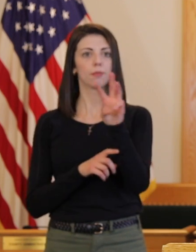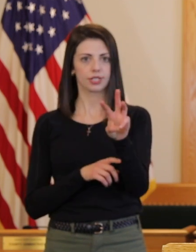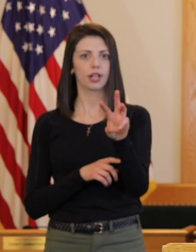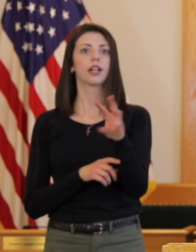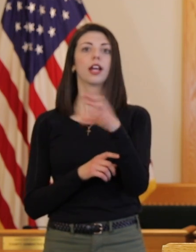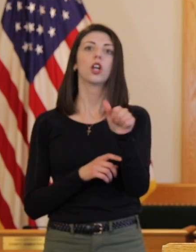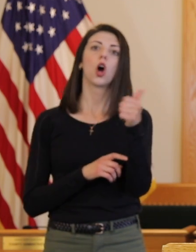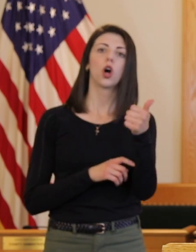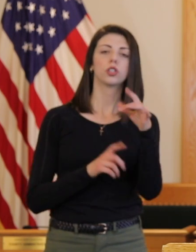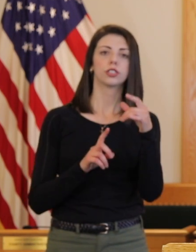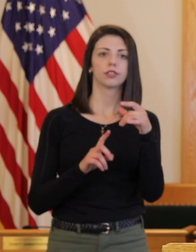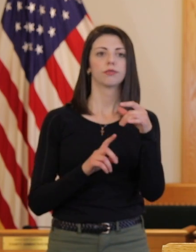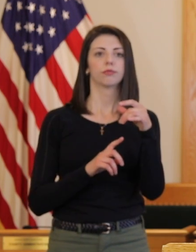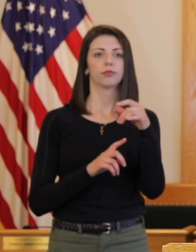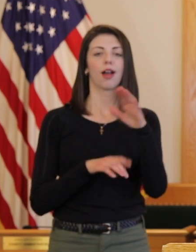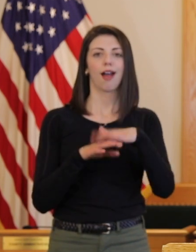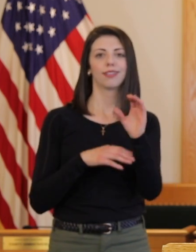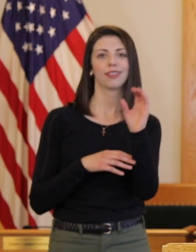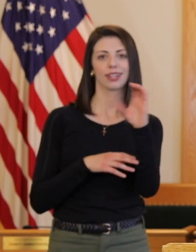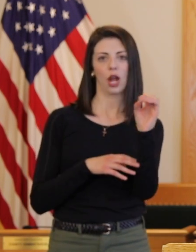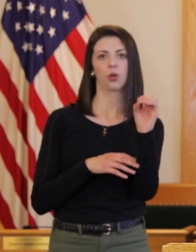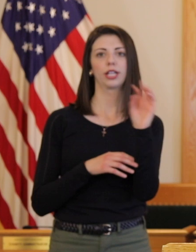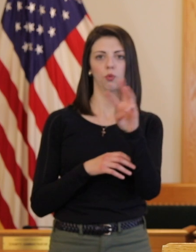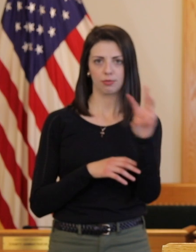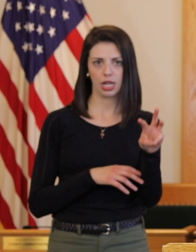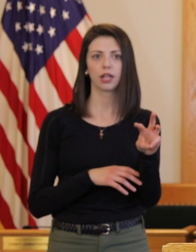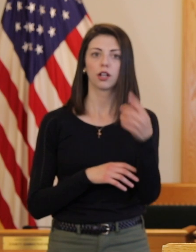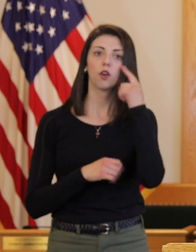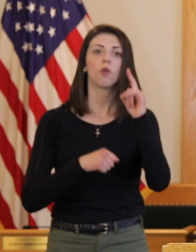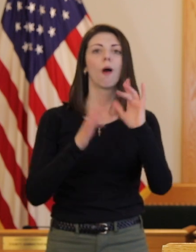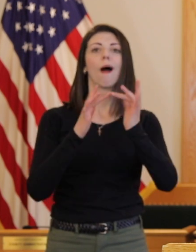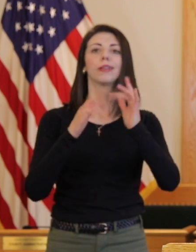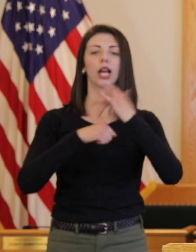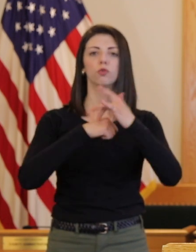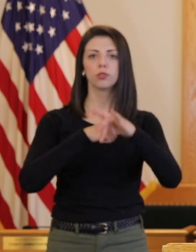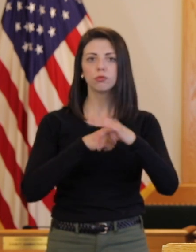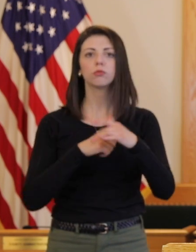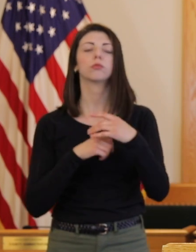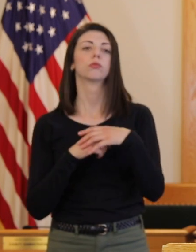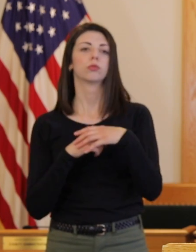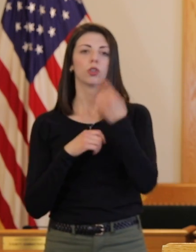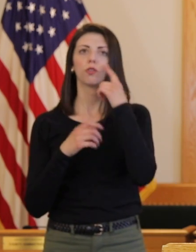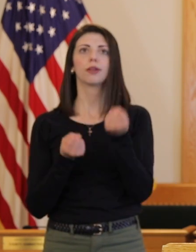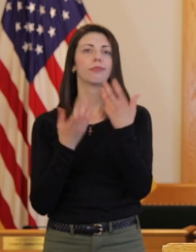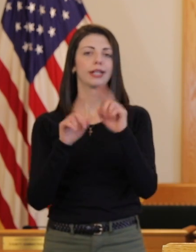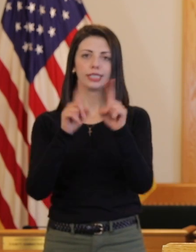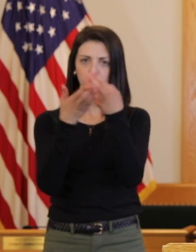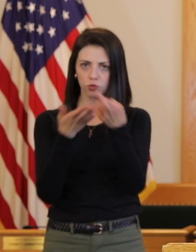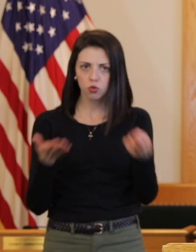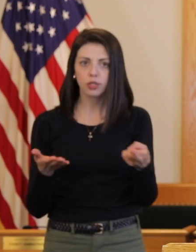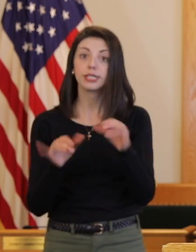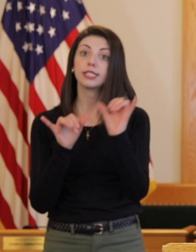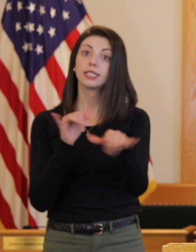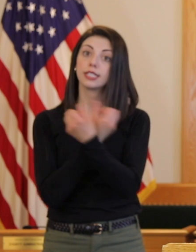and the COVID-19 page on the county website for an online resource and credible, up-to-date information. Stay safe, and